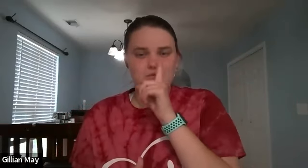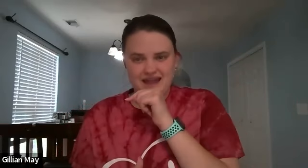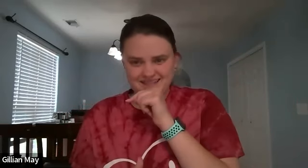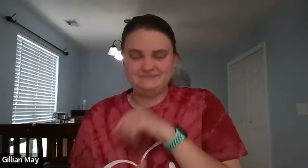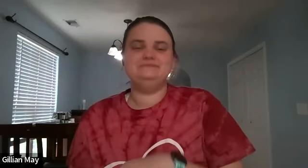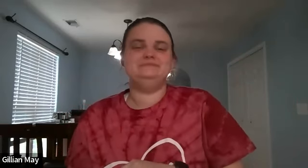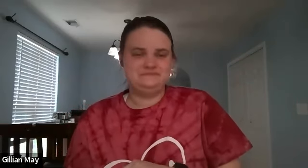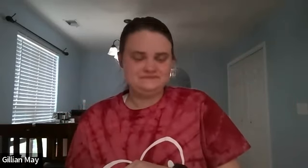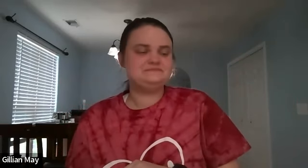Rat.